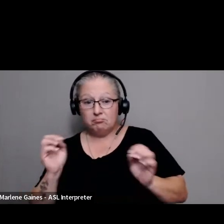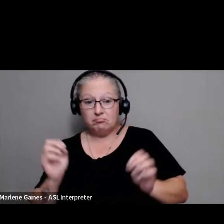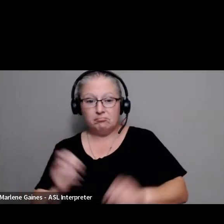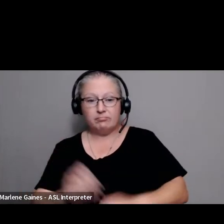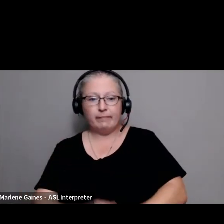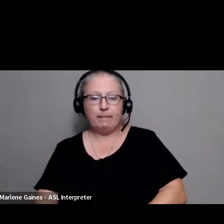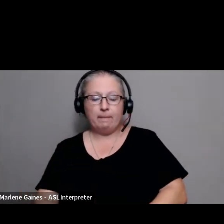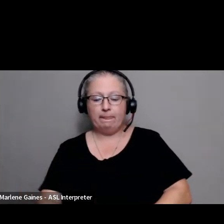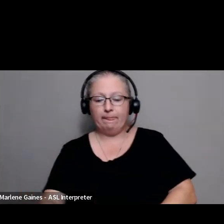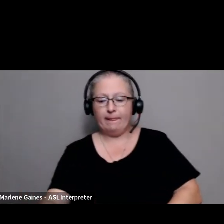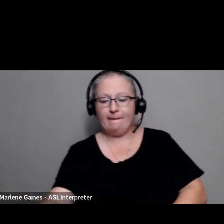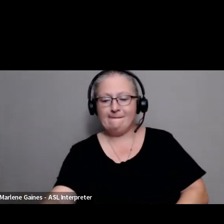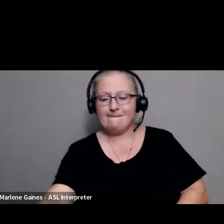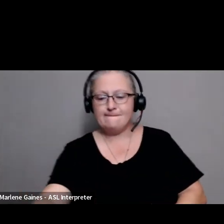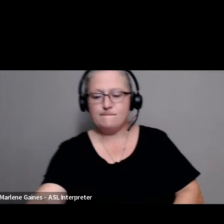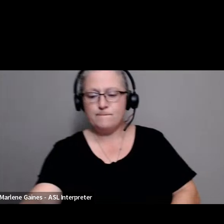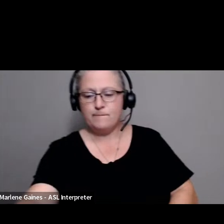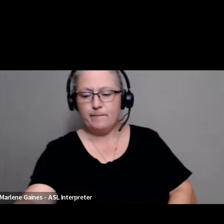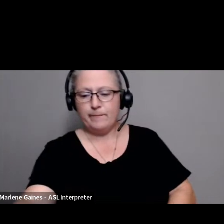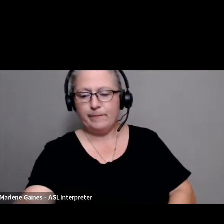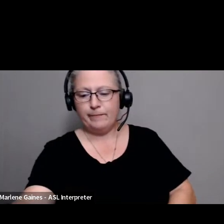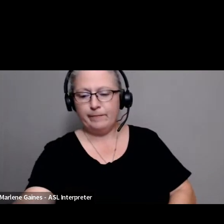Here, let me scroll.